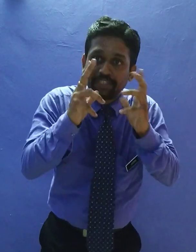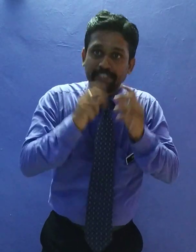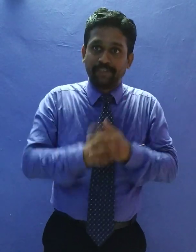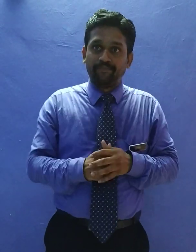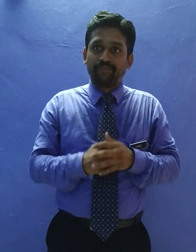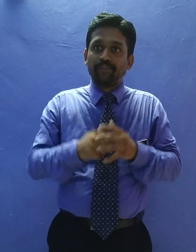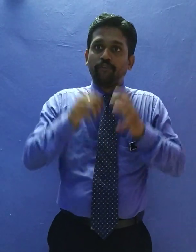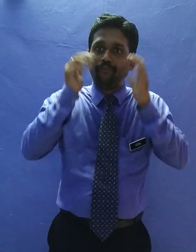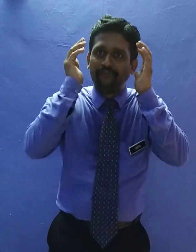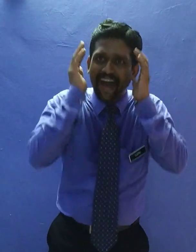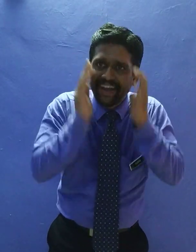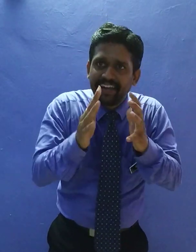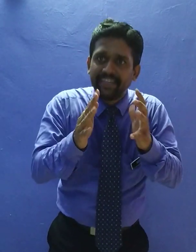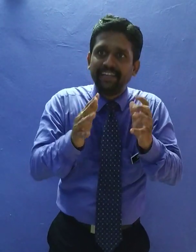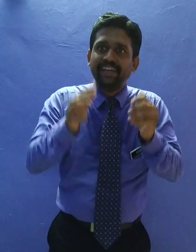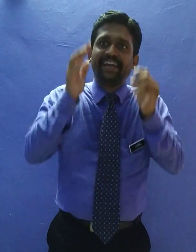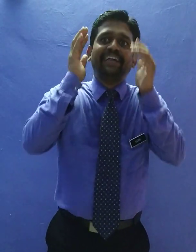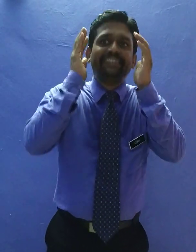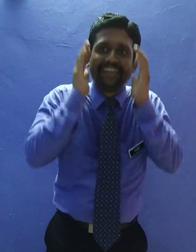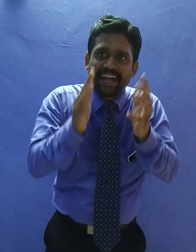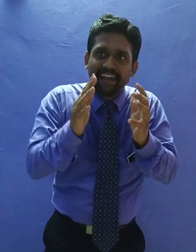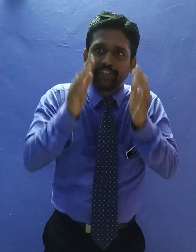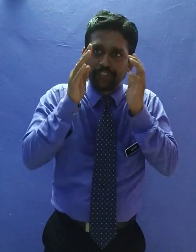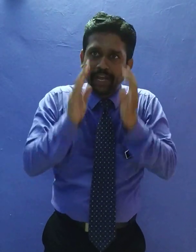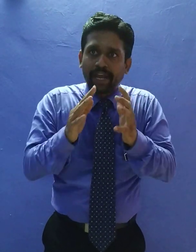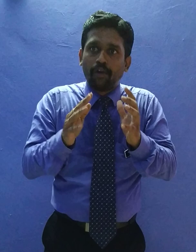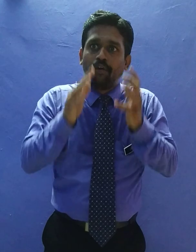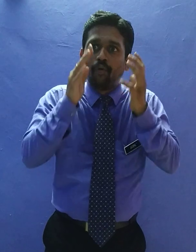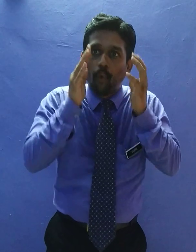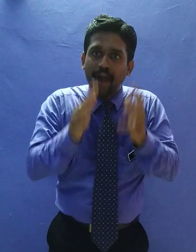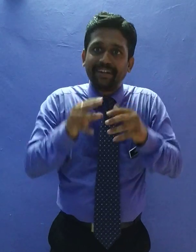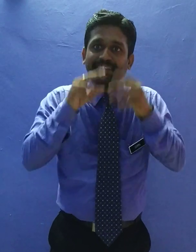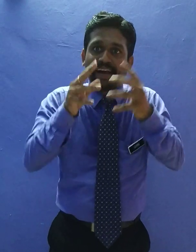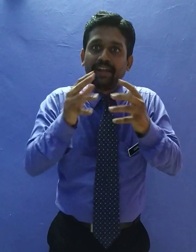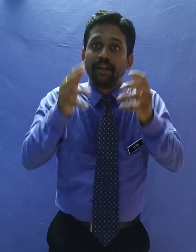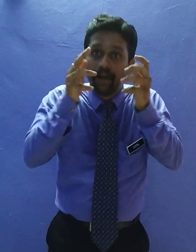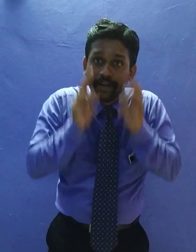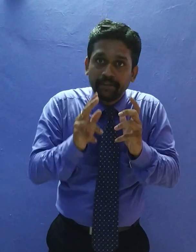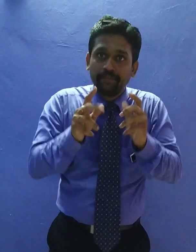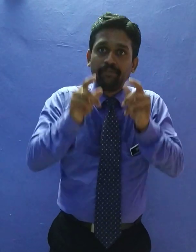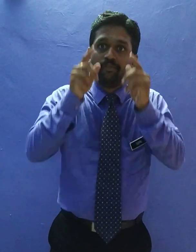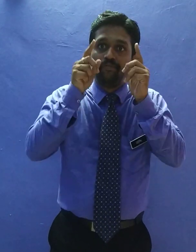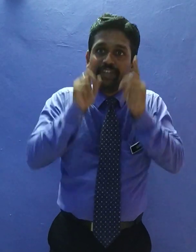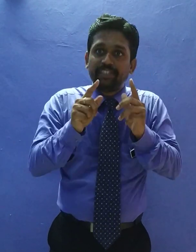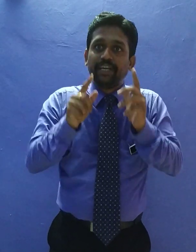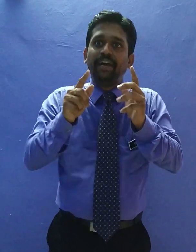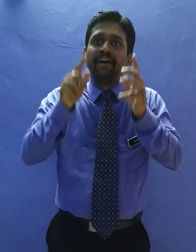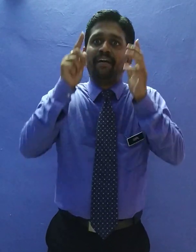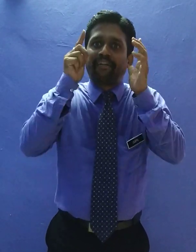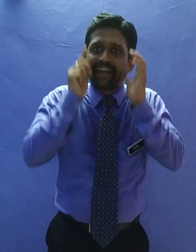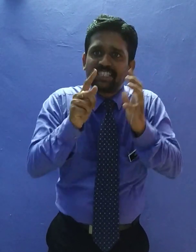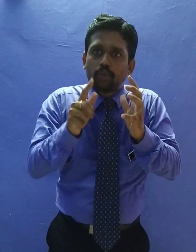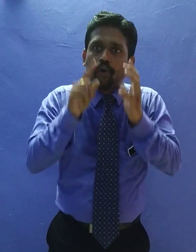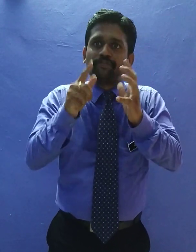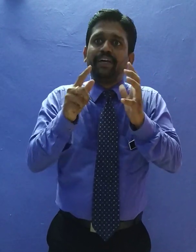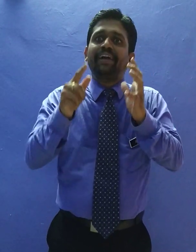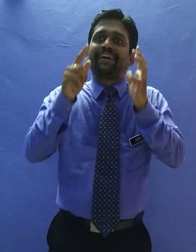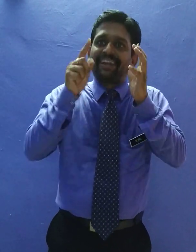responses. Finally, they share what they learned with the rest of the